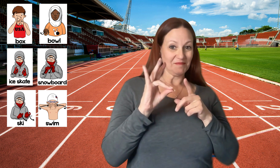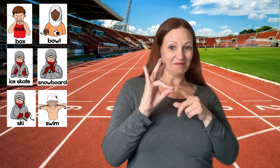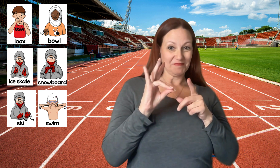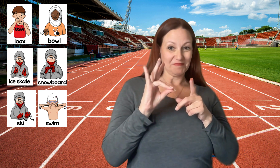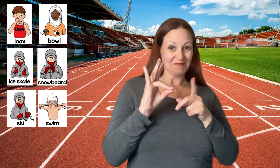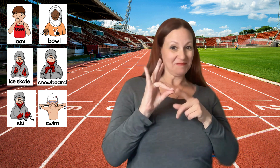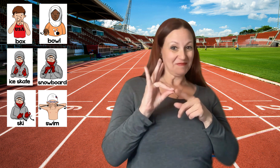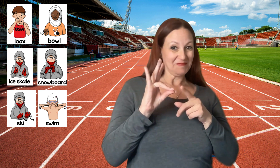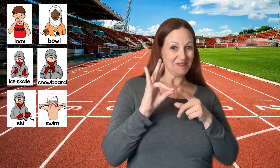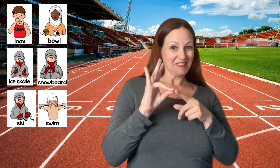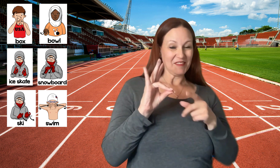Seventh,